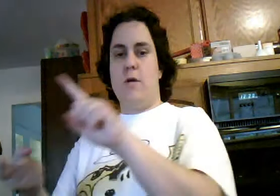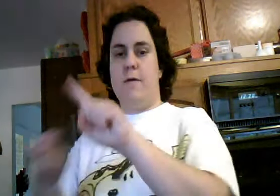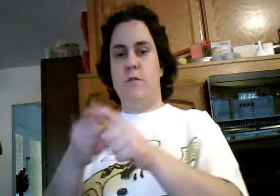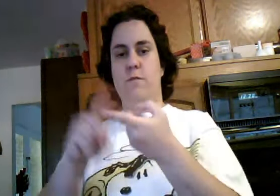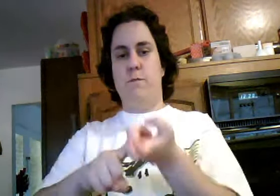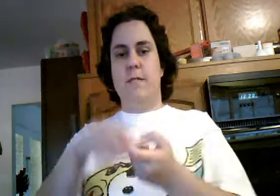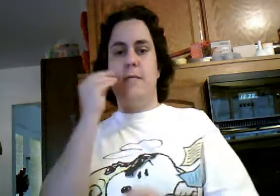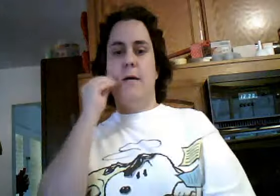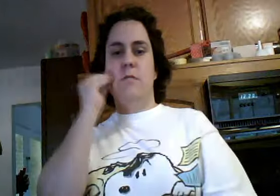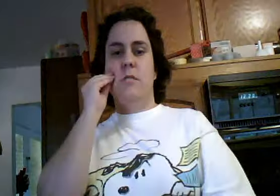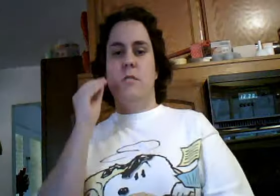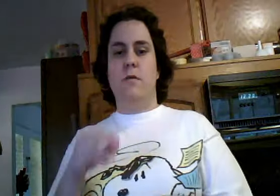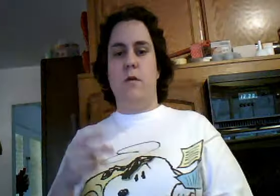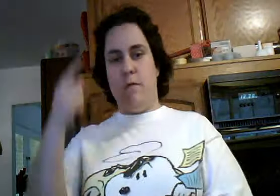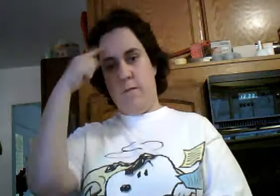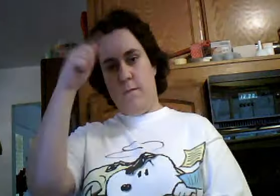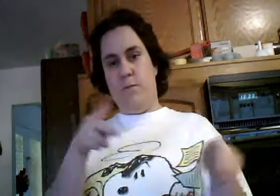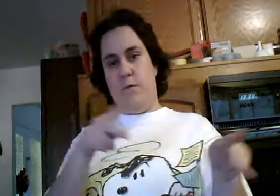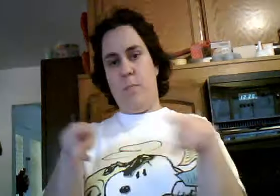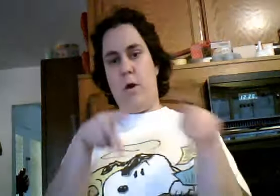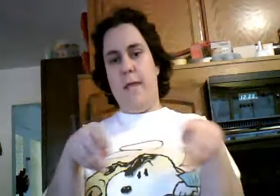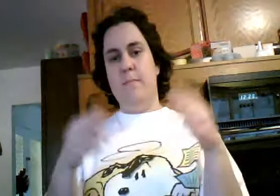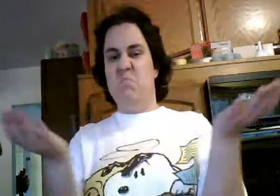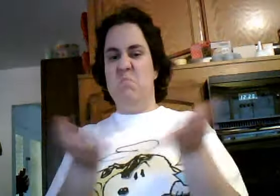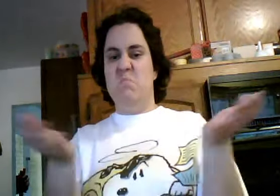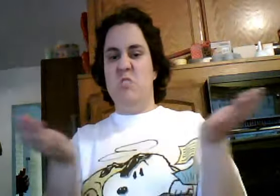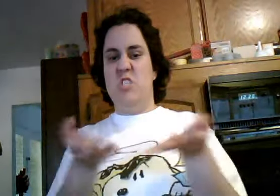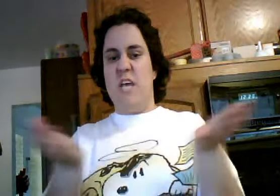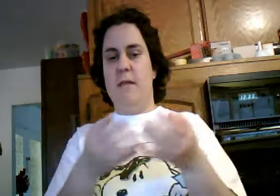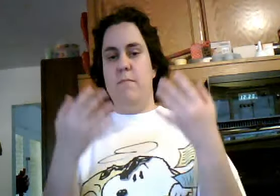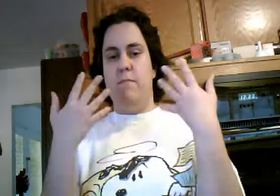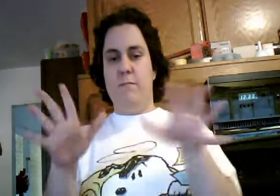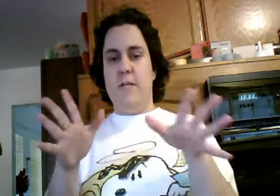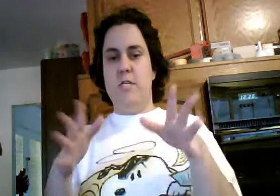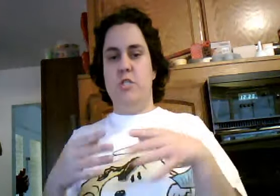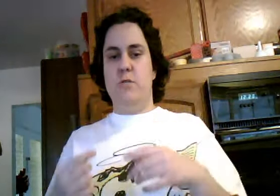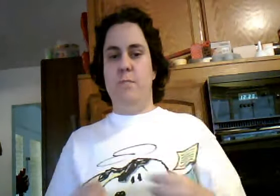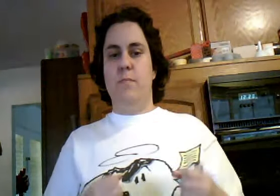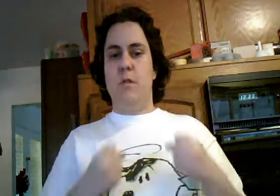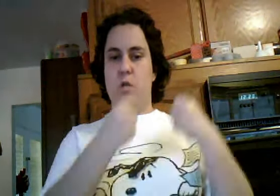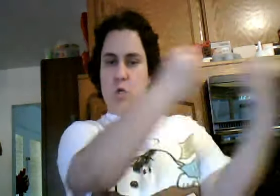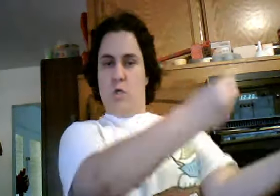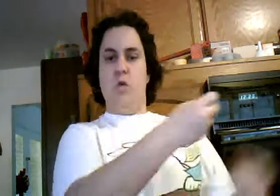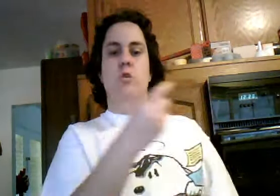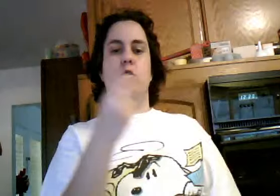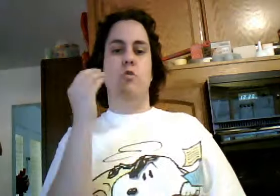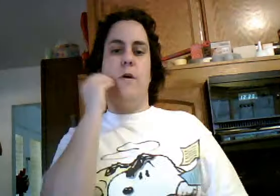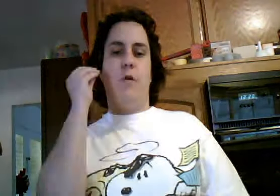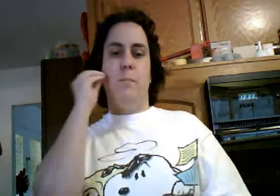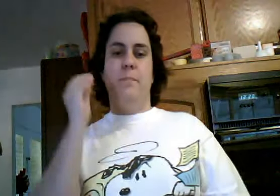to friend's house for the party, chat, finish, drive home.